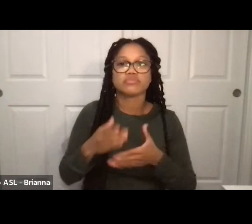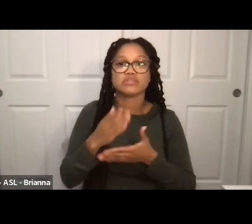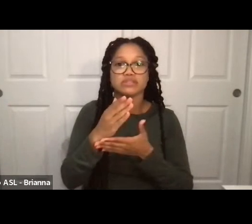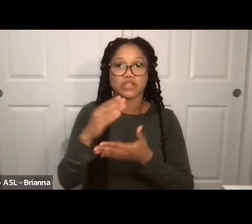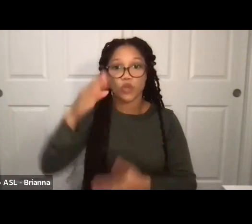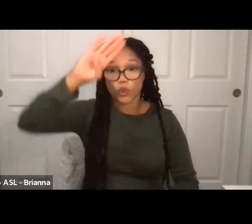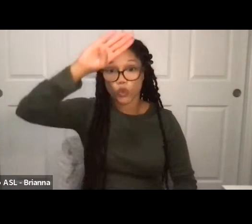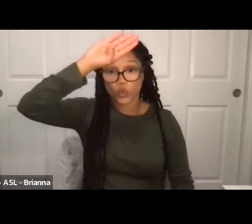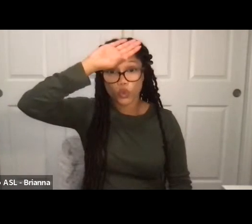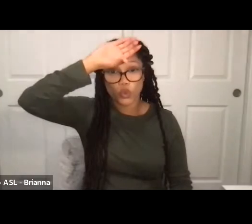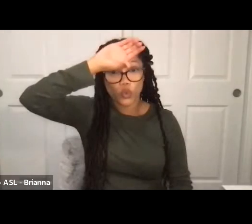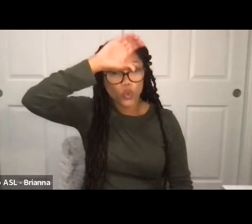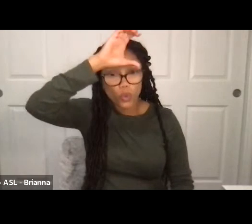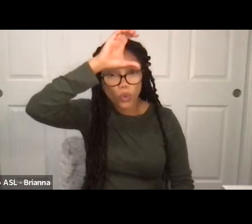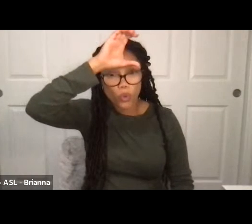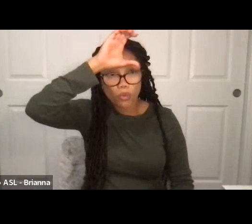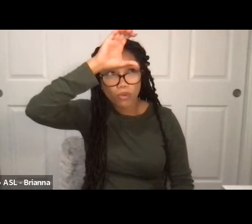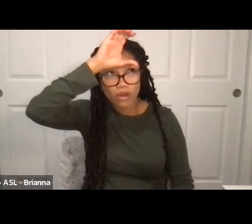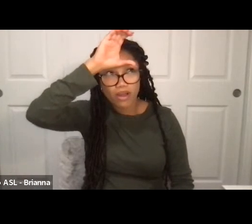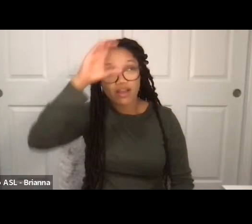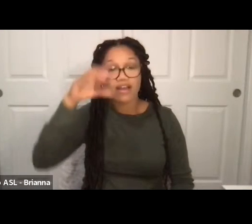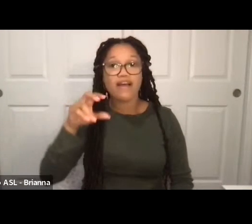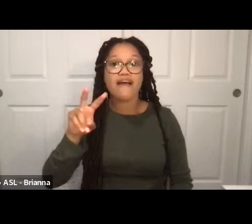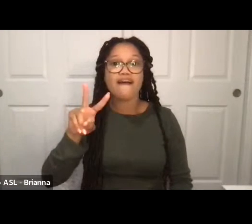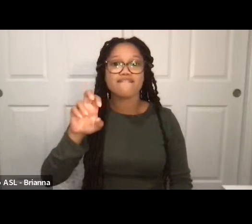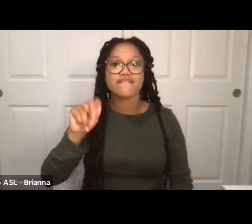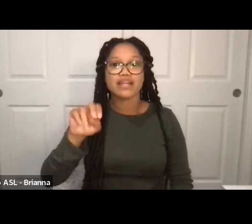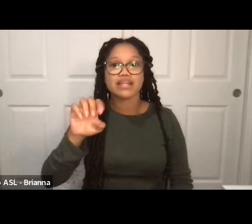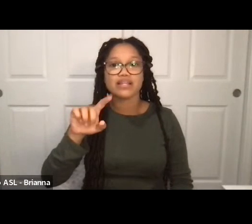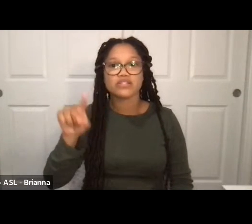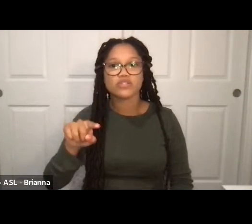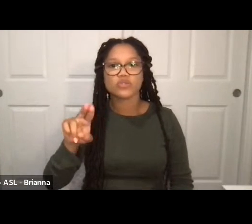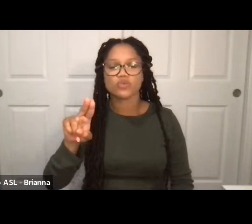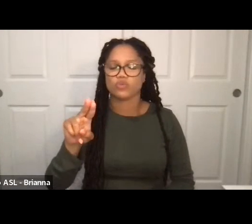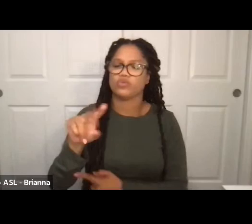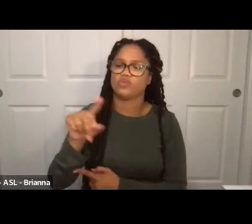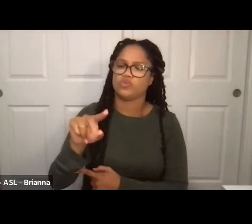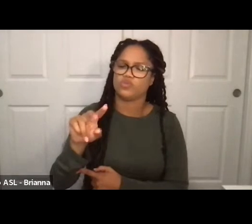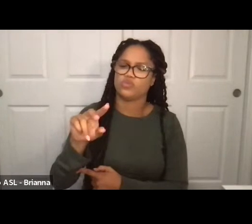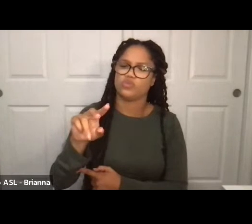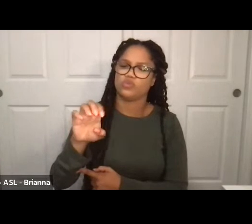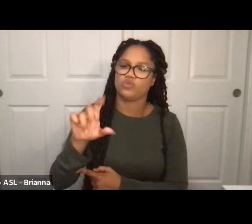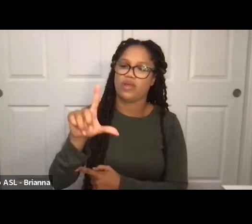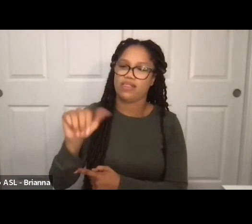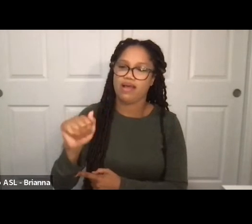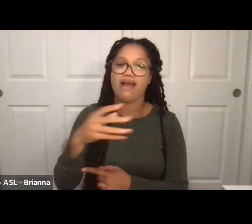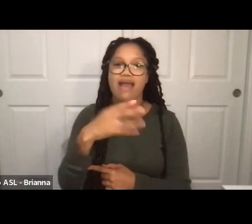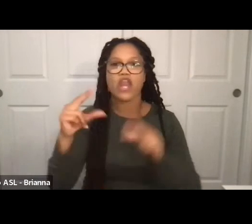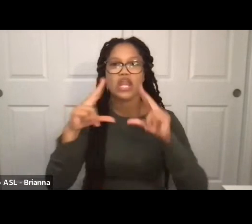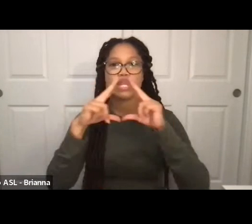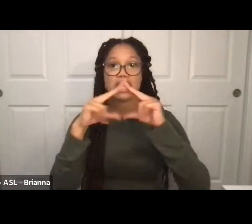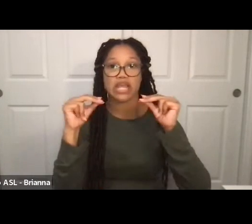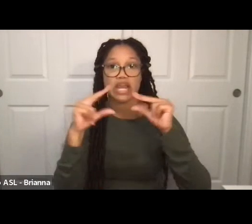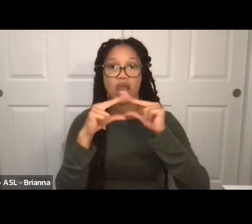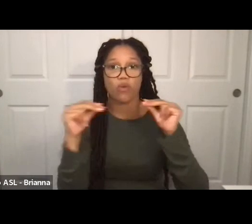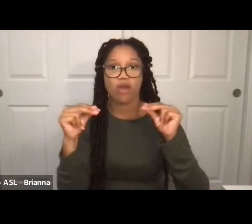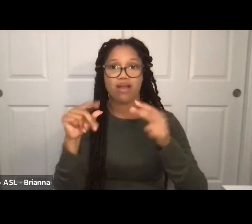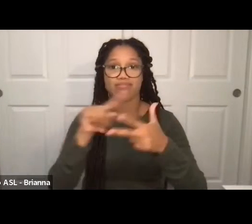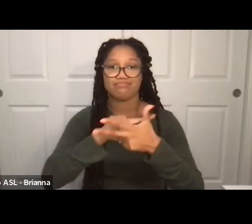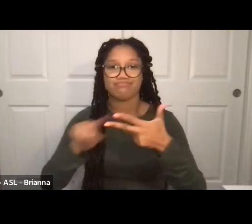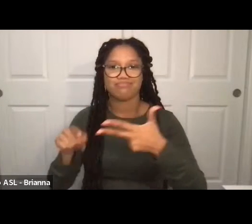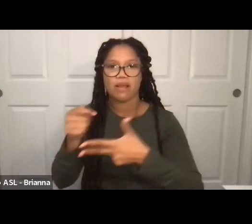Cuba, Venezuela, and Nicaragua, right? But other than that, all of the heads of state, including Joe